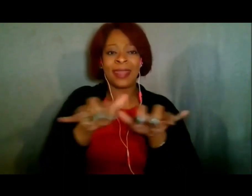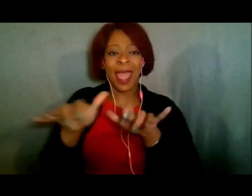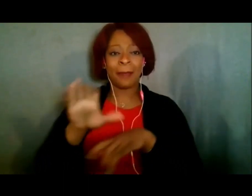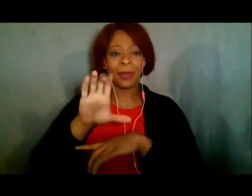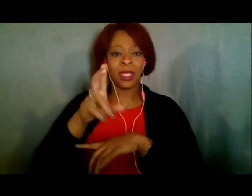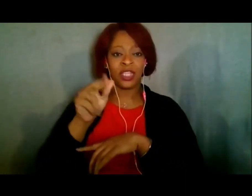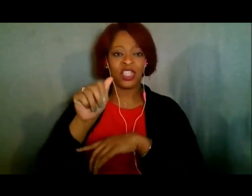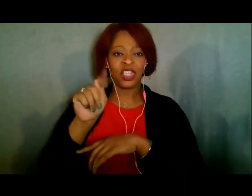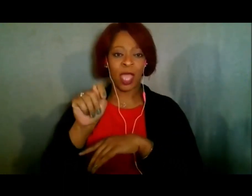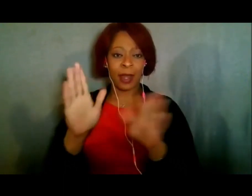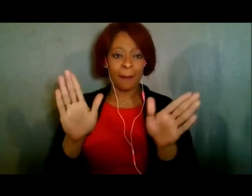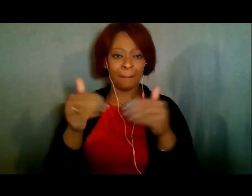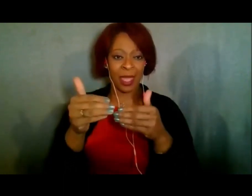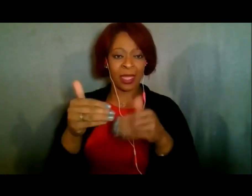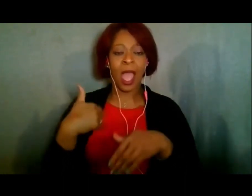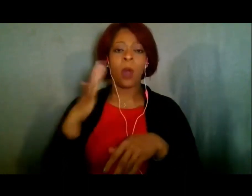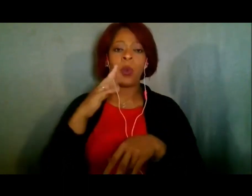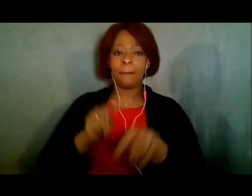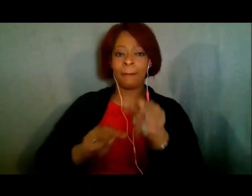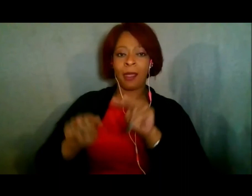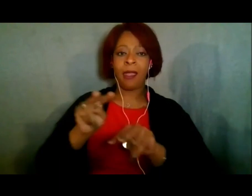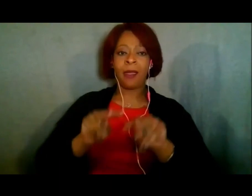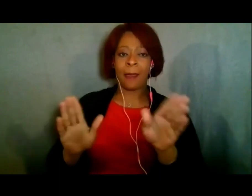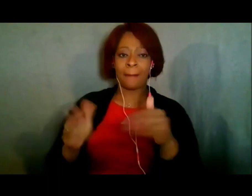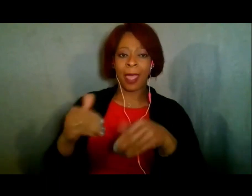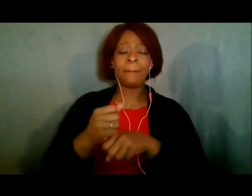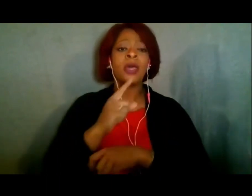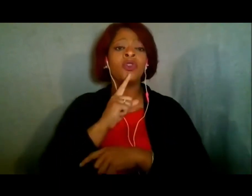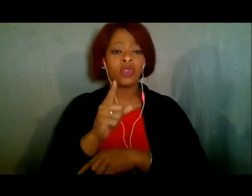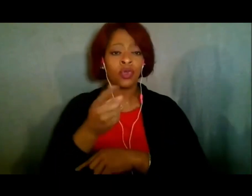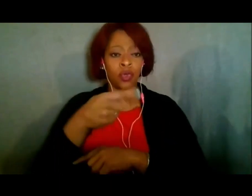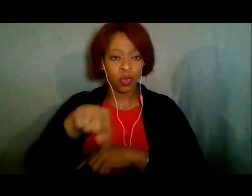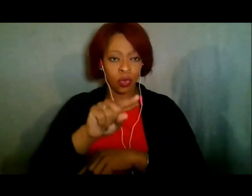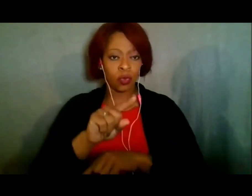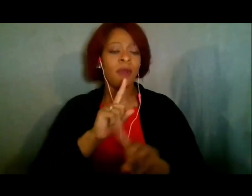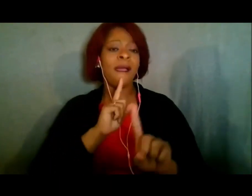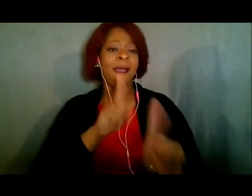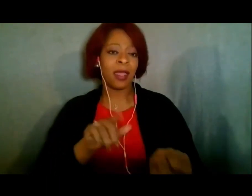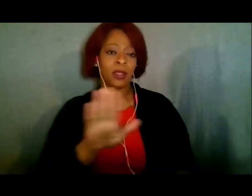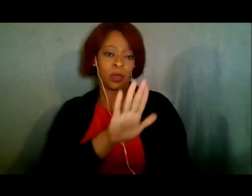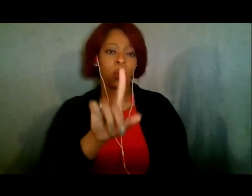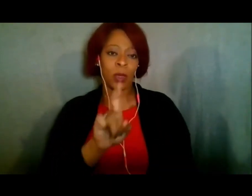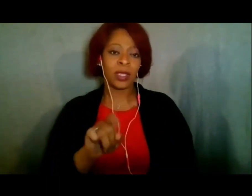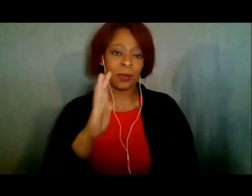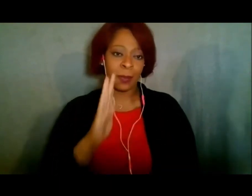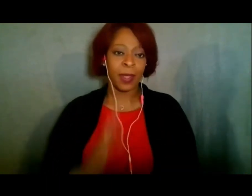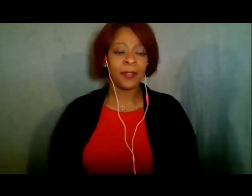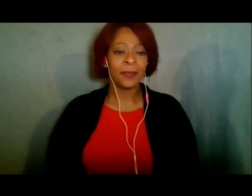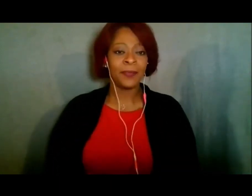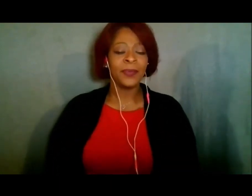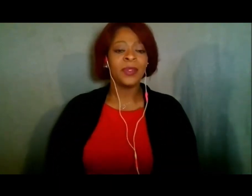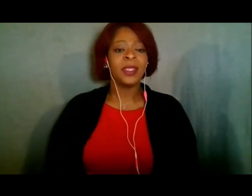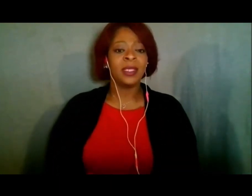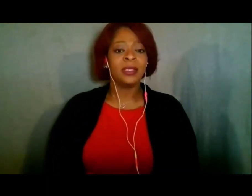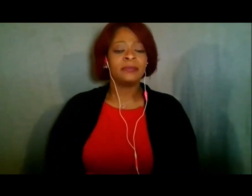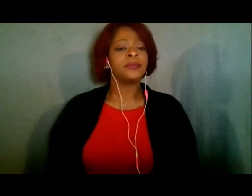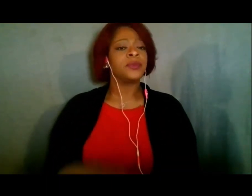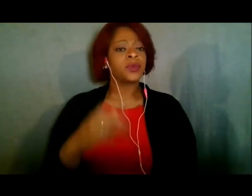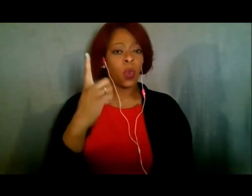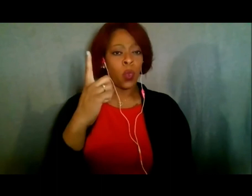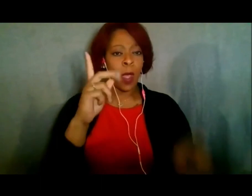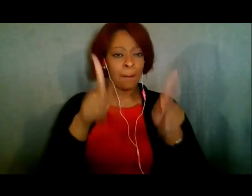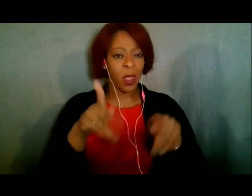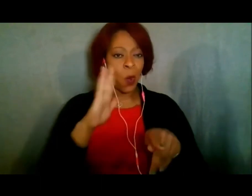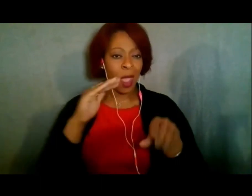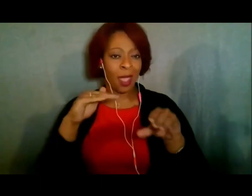chat box. And I will be monitoring that chat box to make sure that your question gets asked. All right, I have one more person to admit real